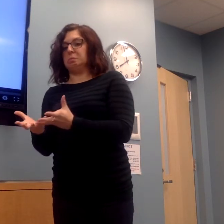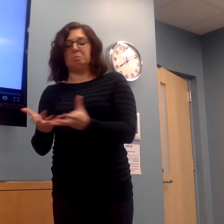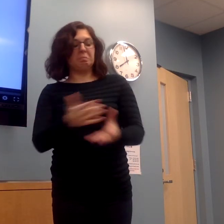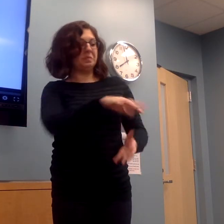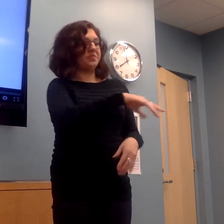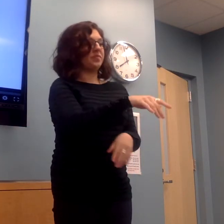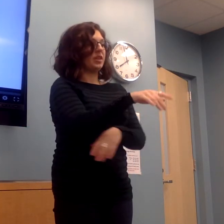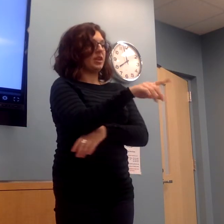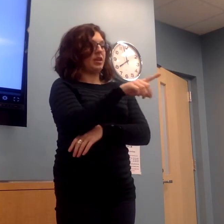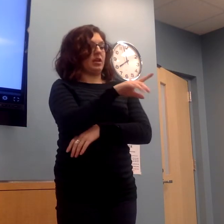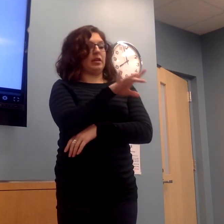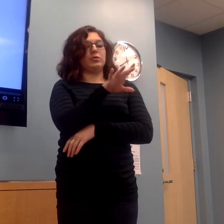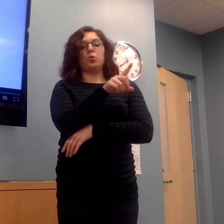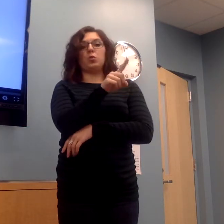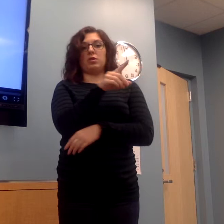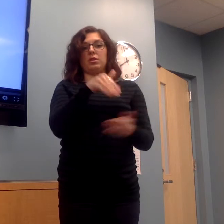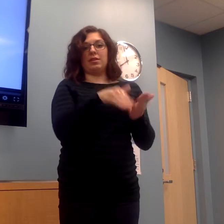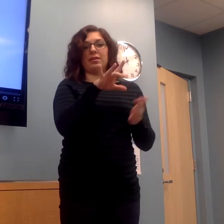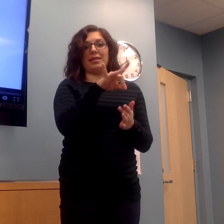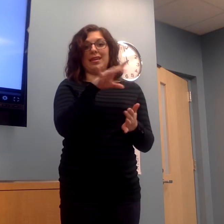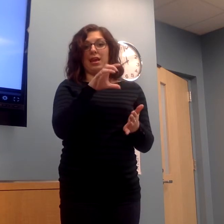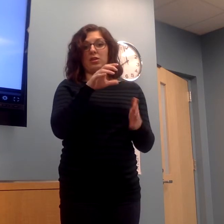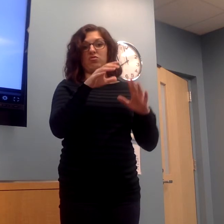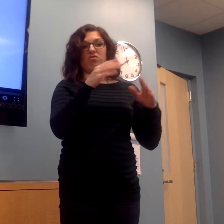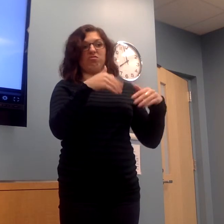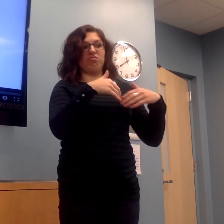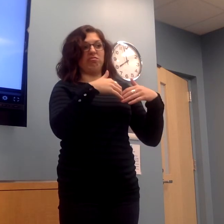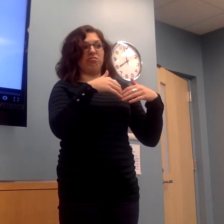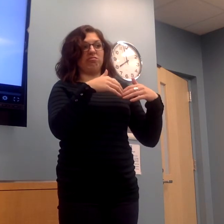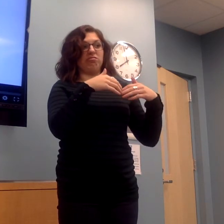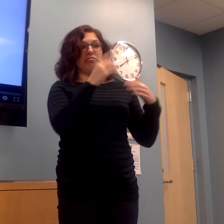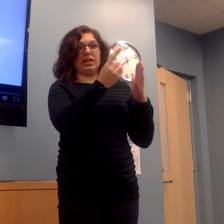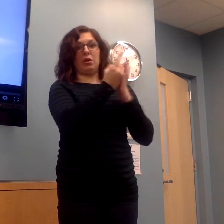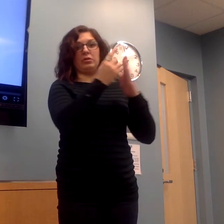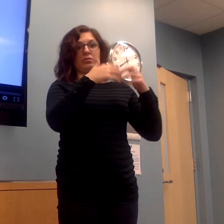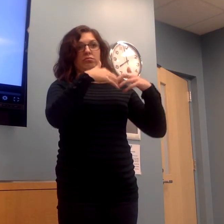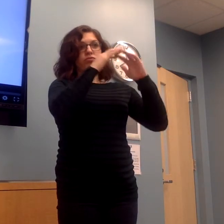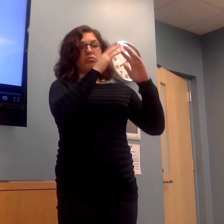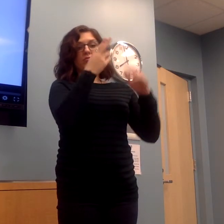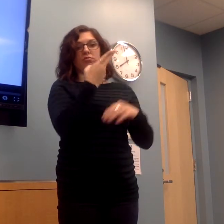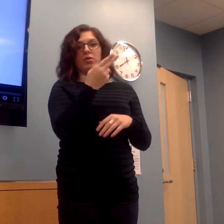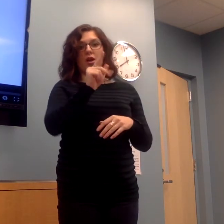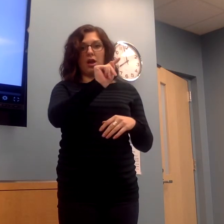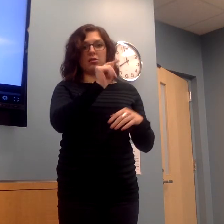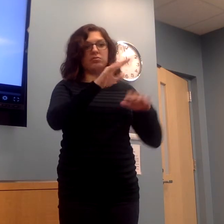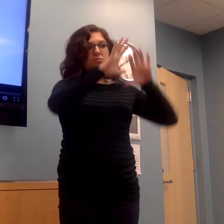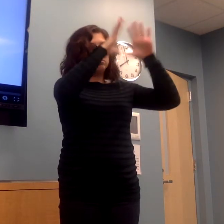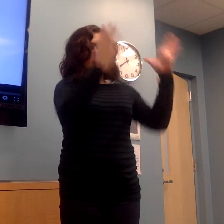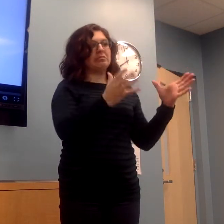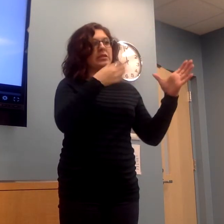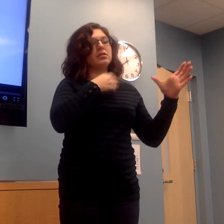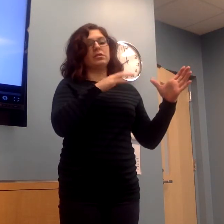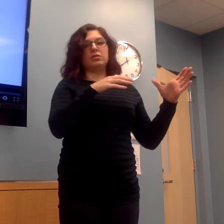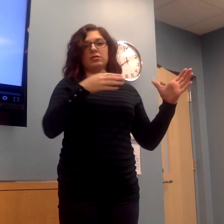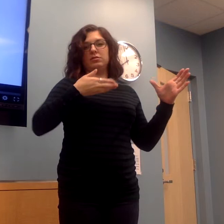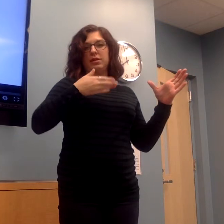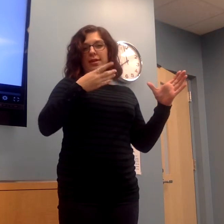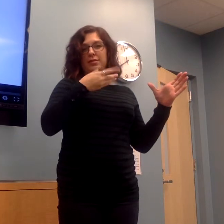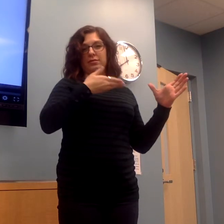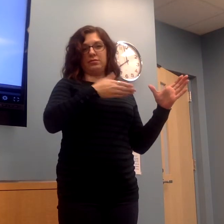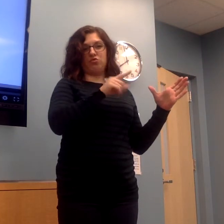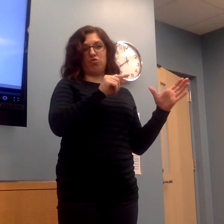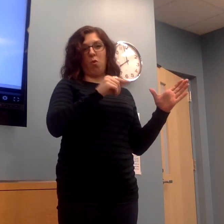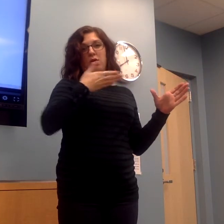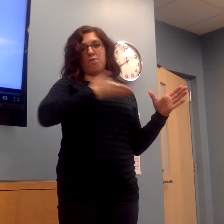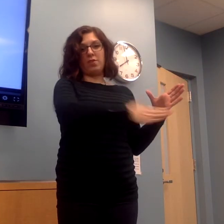1,800 hours on fishing. Ultimately, he will build 40 huts and create 120 fish dinners. In total,